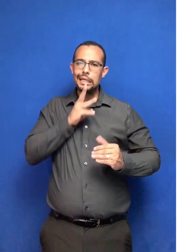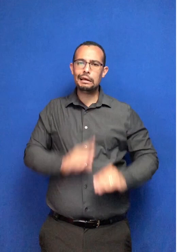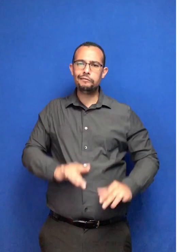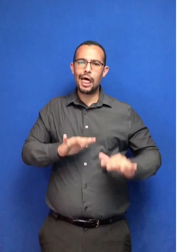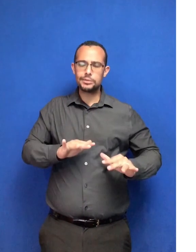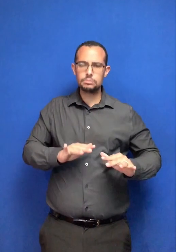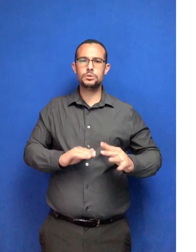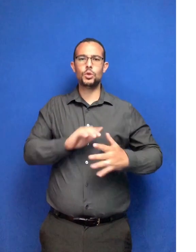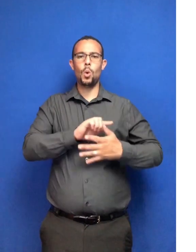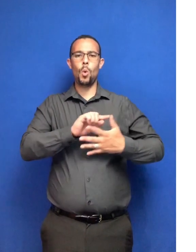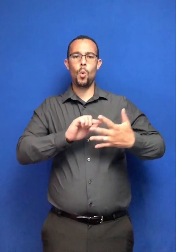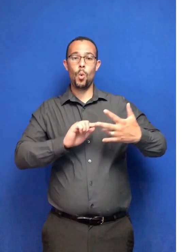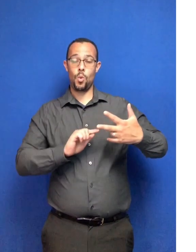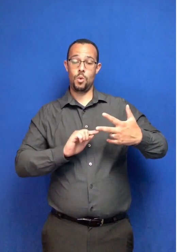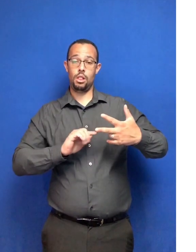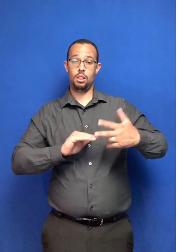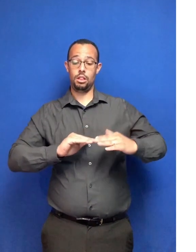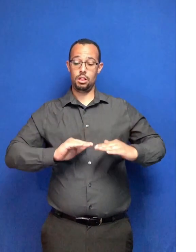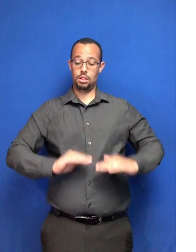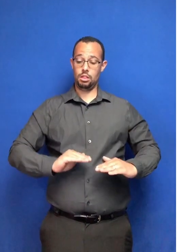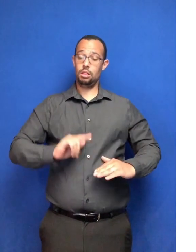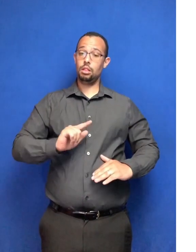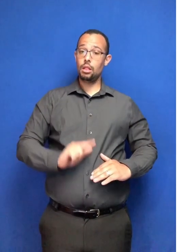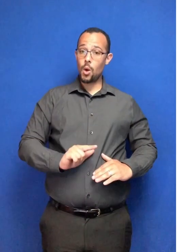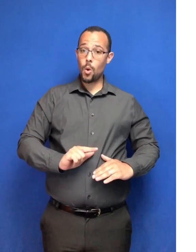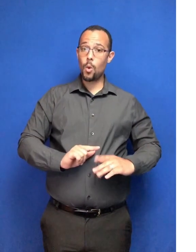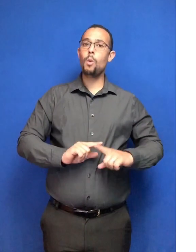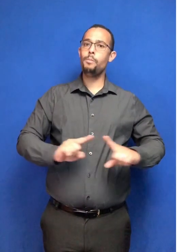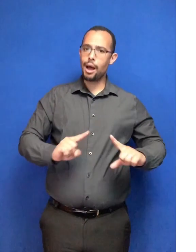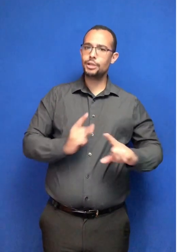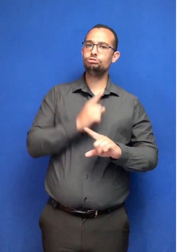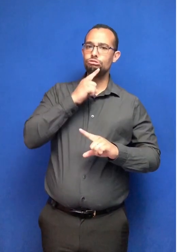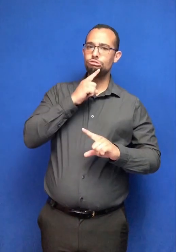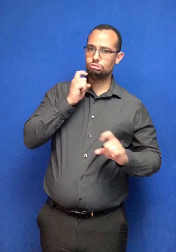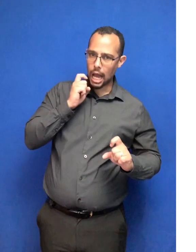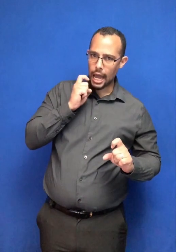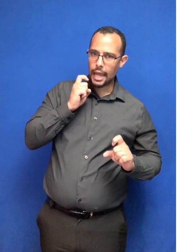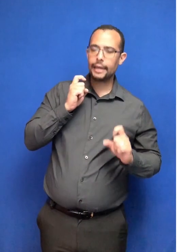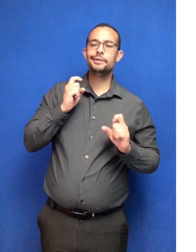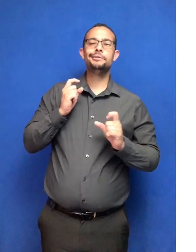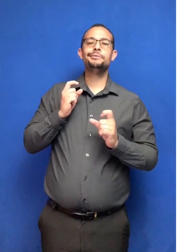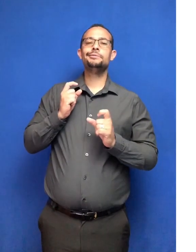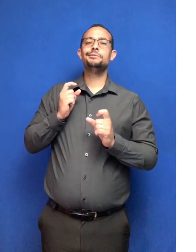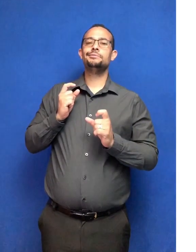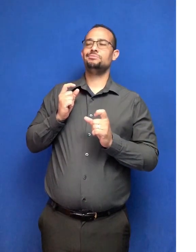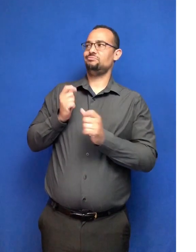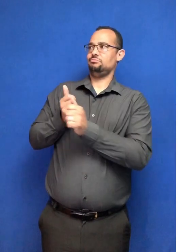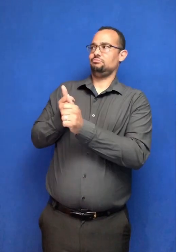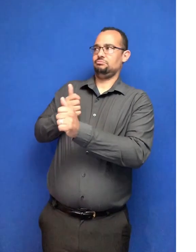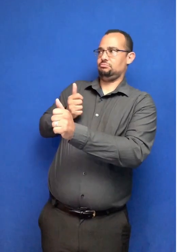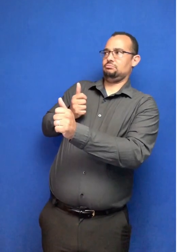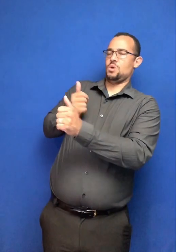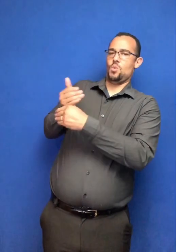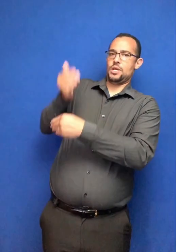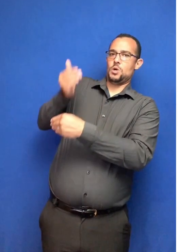where you were expecting to stay dry, away from windows, is going to be your safest place. In the event flooding